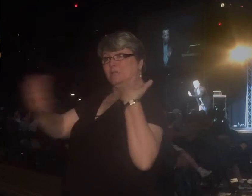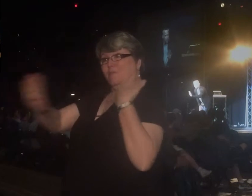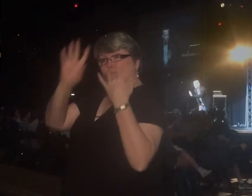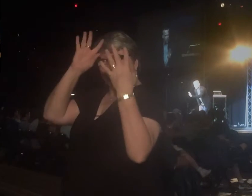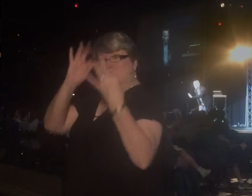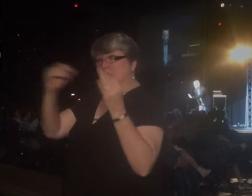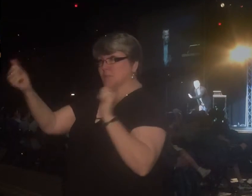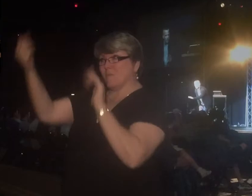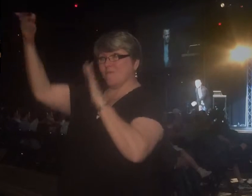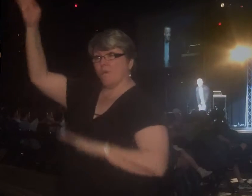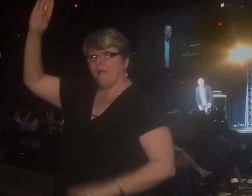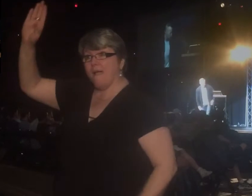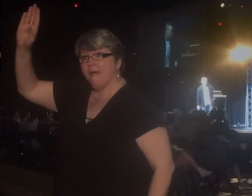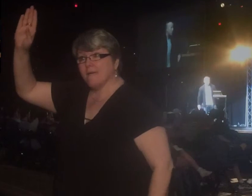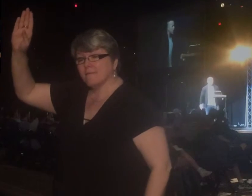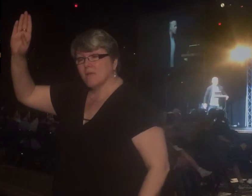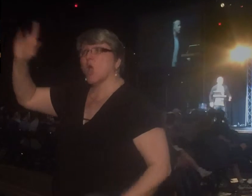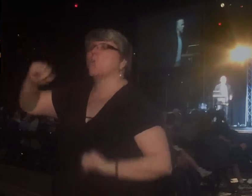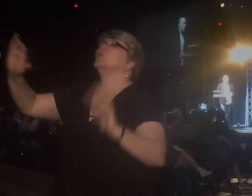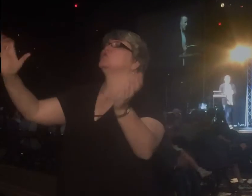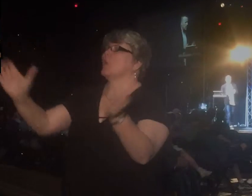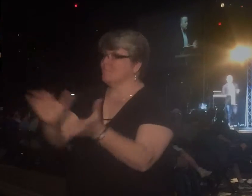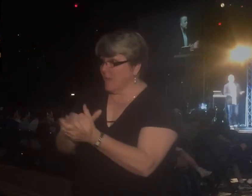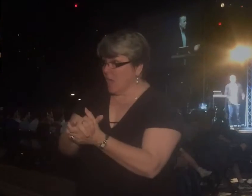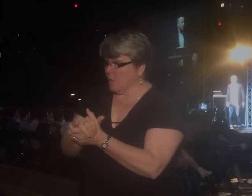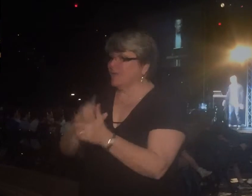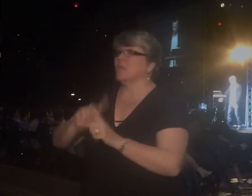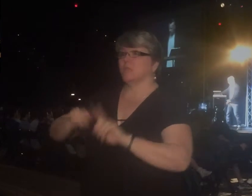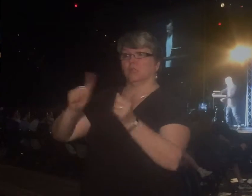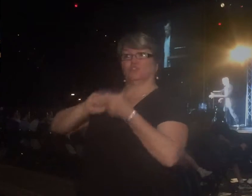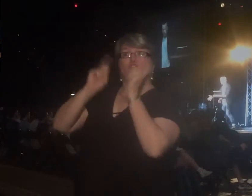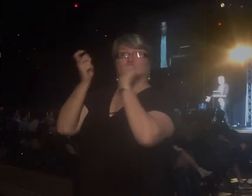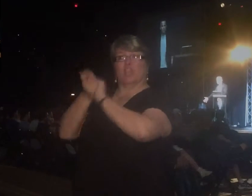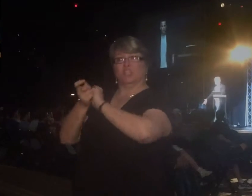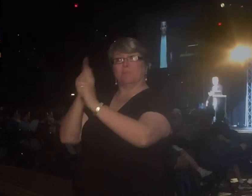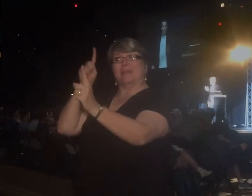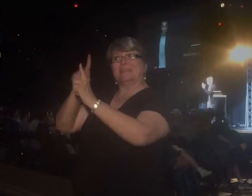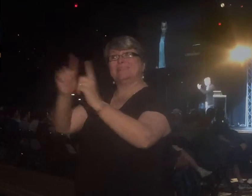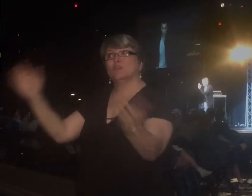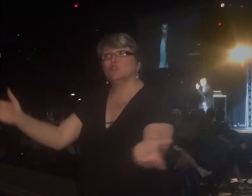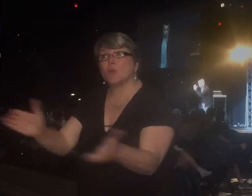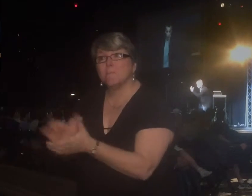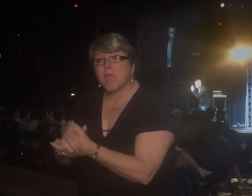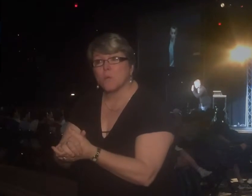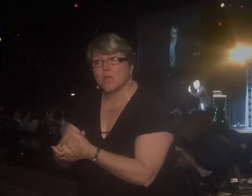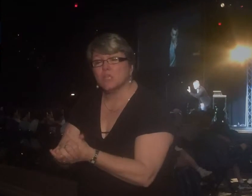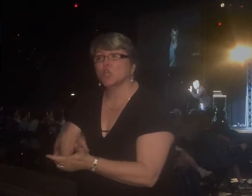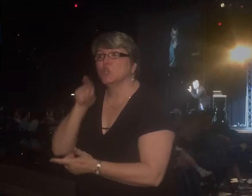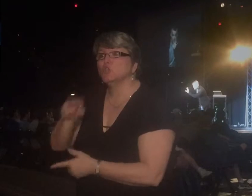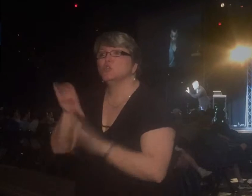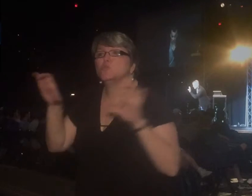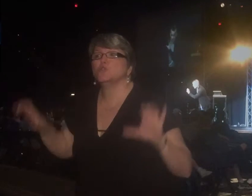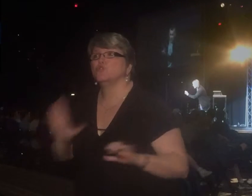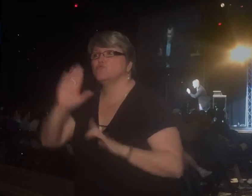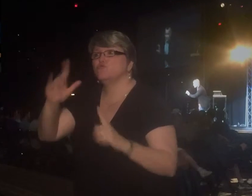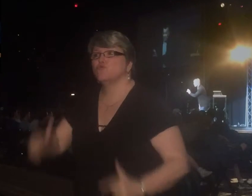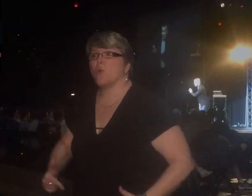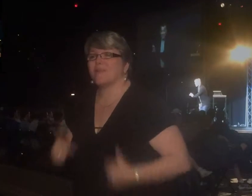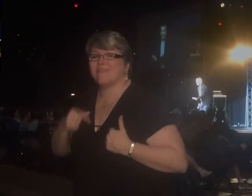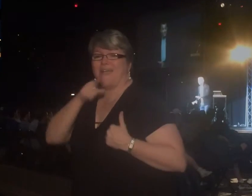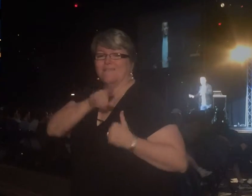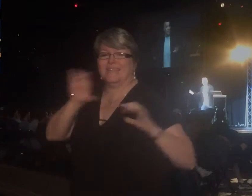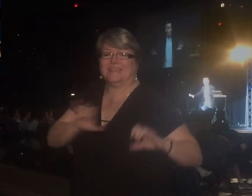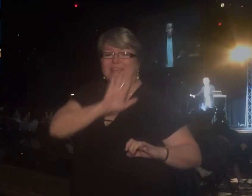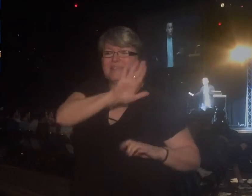you're accountable for those decisions before God. Now, when you're married, that game changes. But until you're married, you do